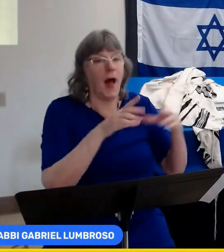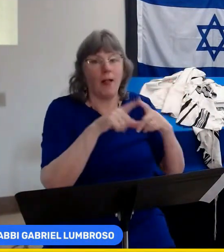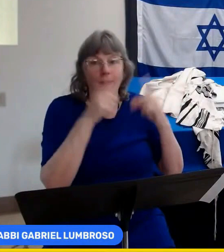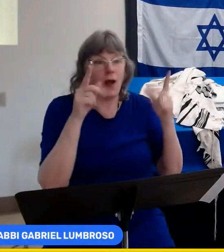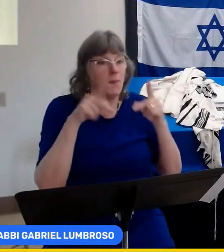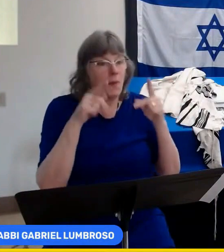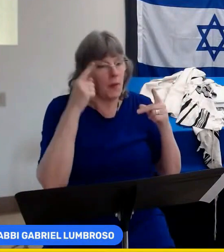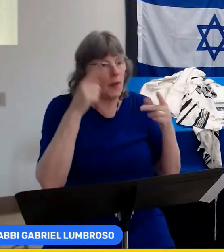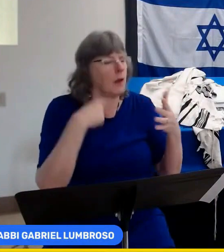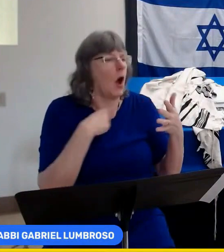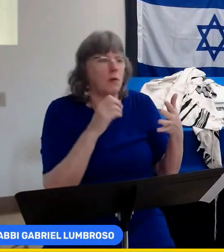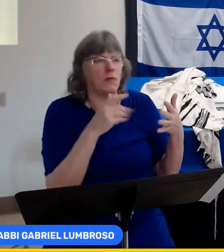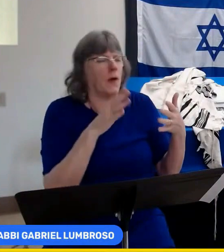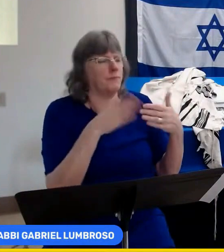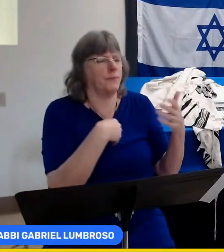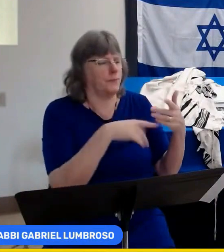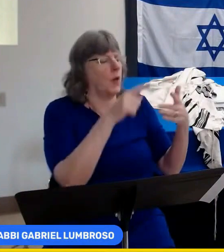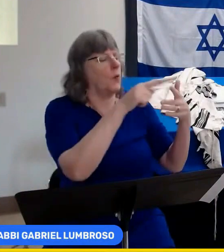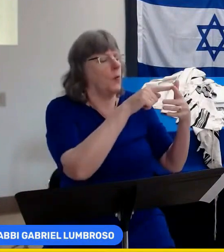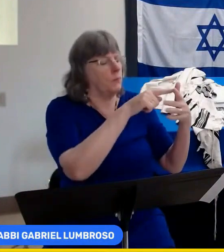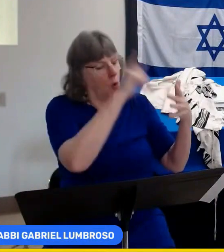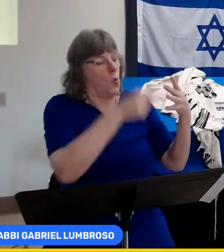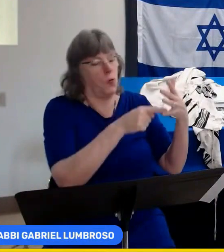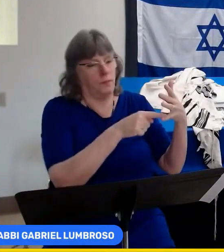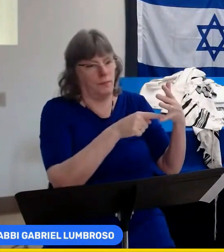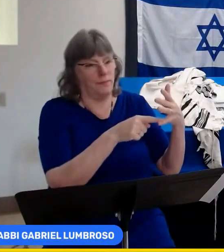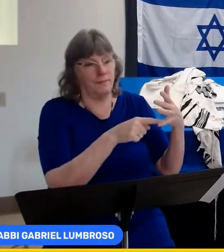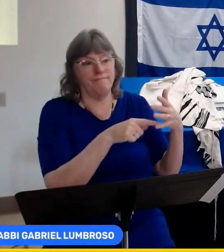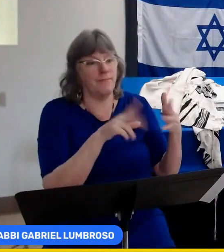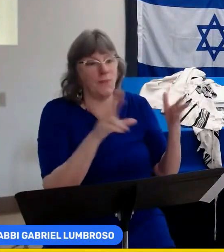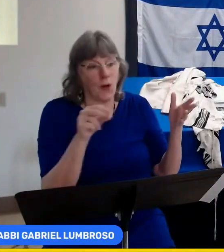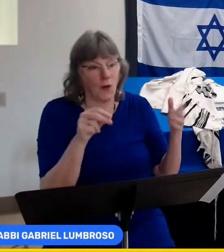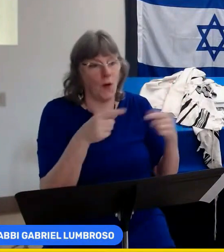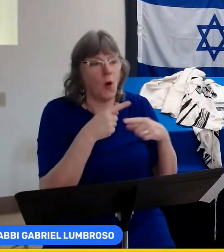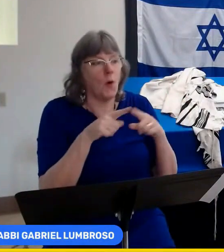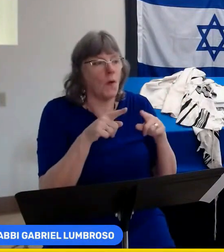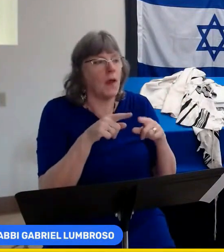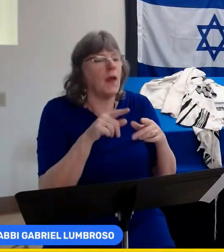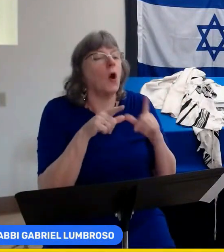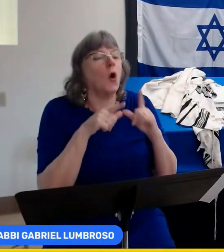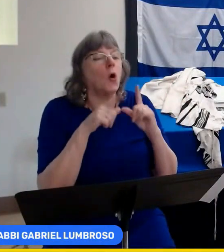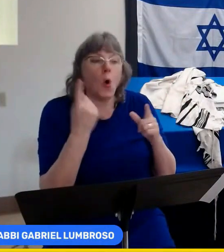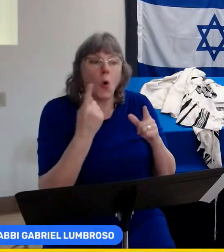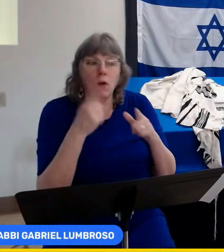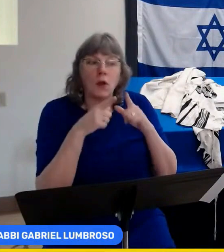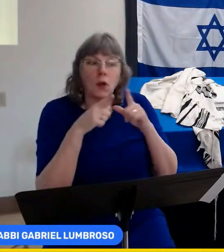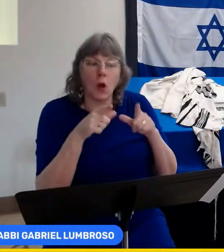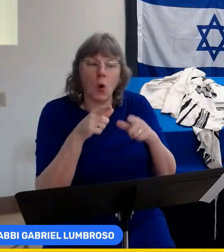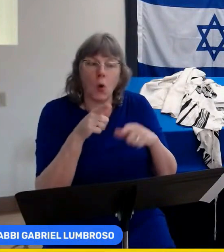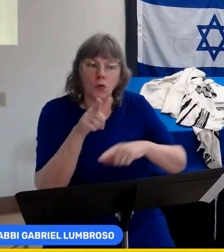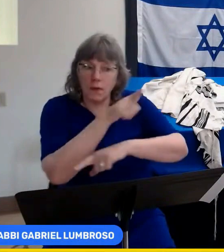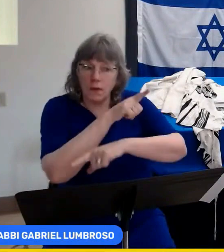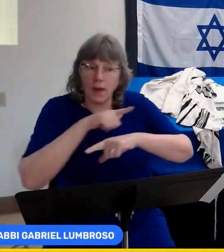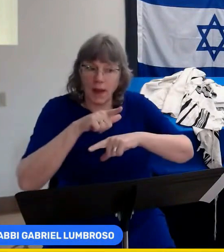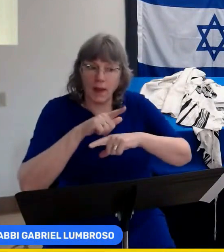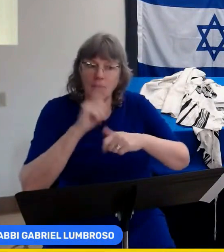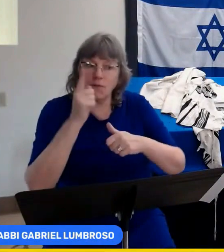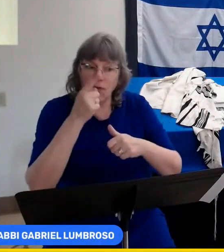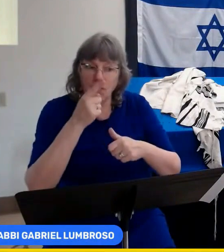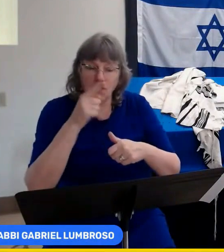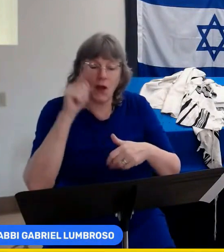Right? Only after we have learned from Hashem do we go to the land. I mean, when I came to the States